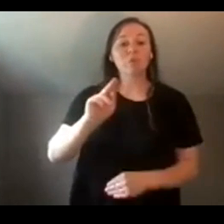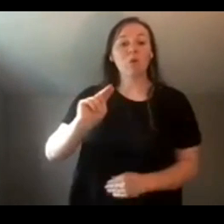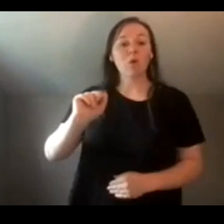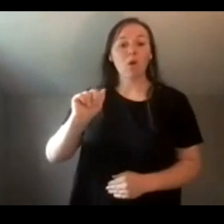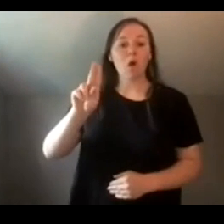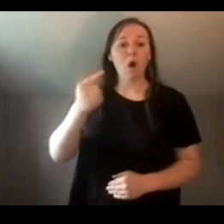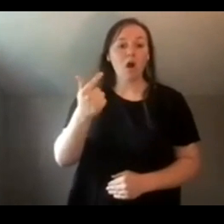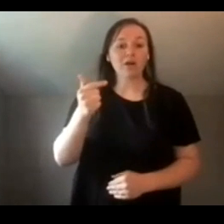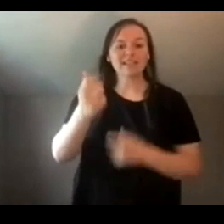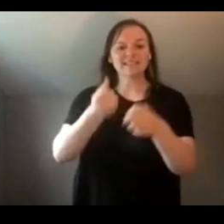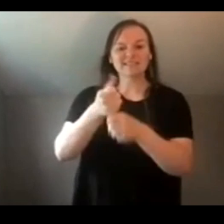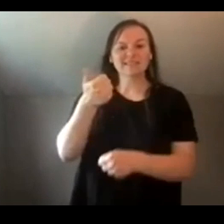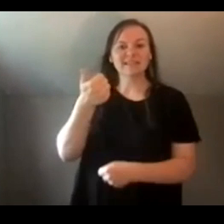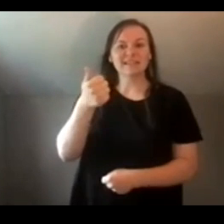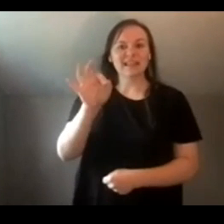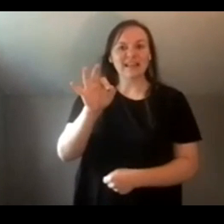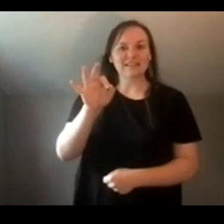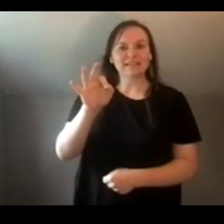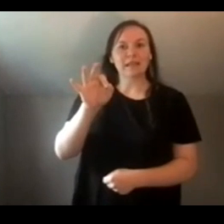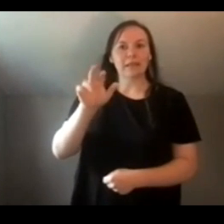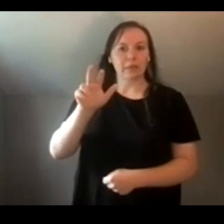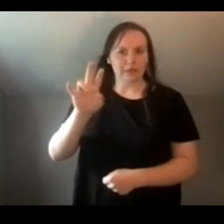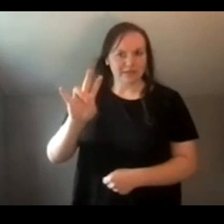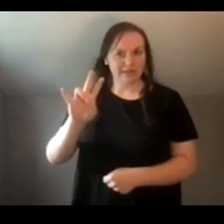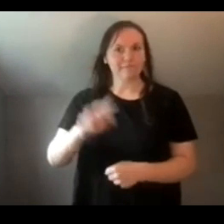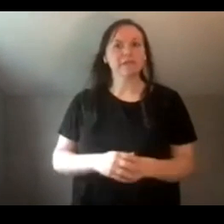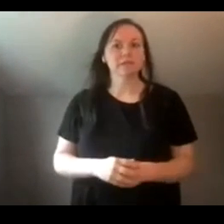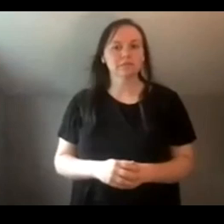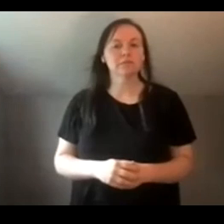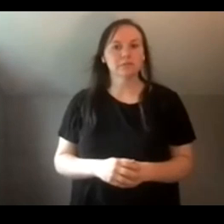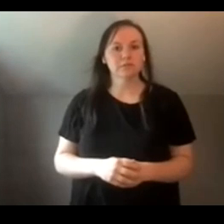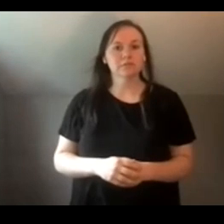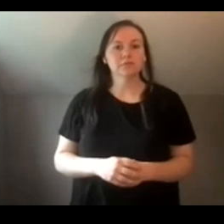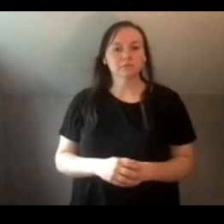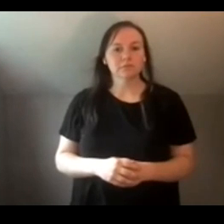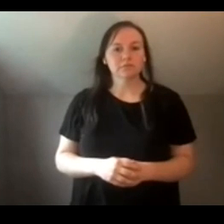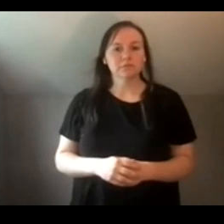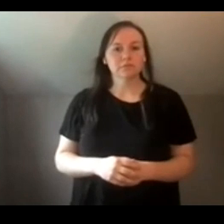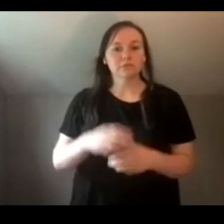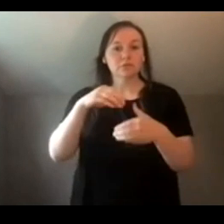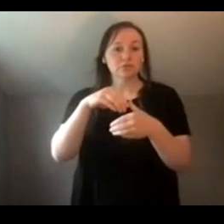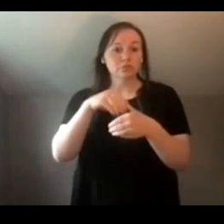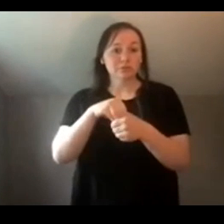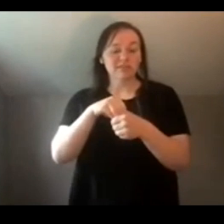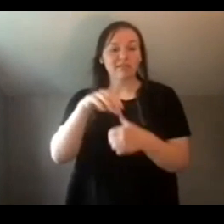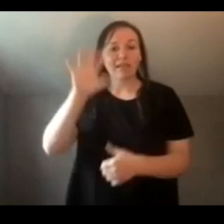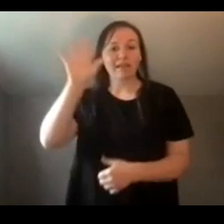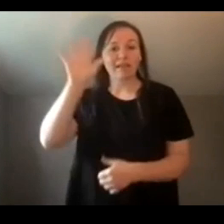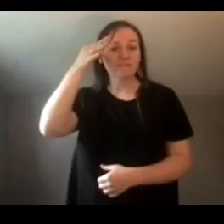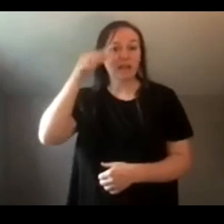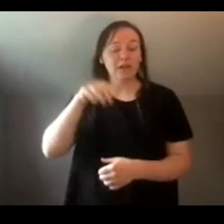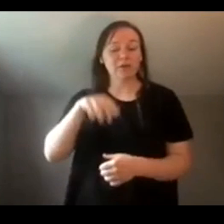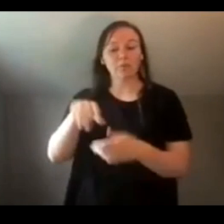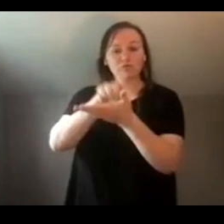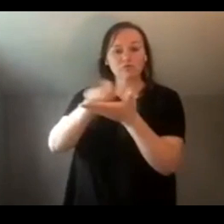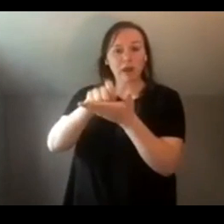was 85 years old. She was interviewed as part of a federal writers' project to record her